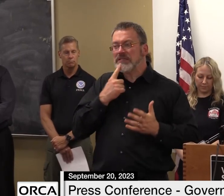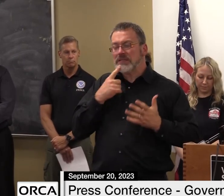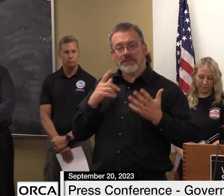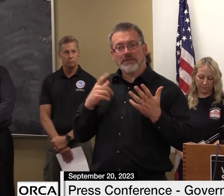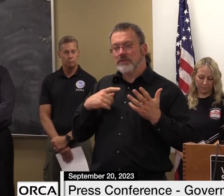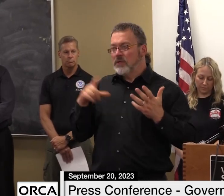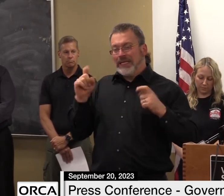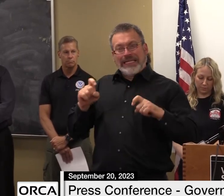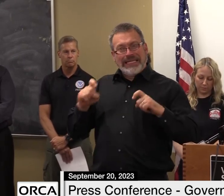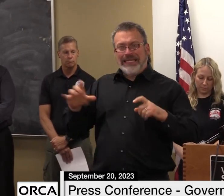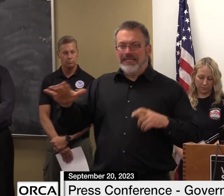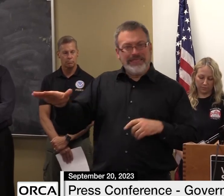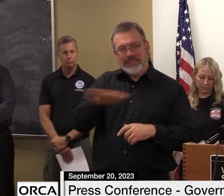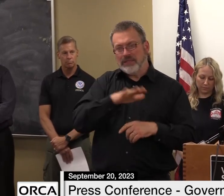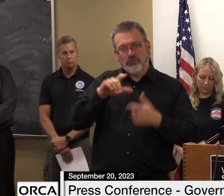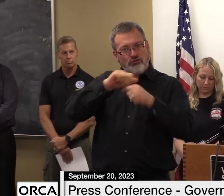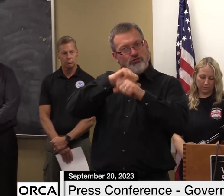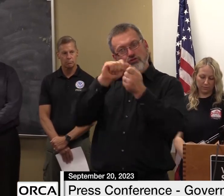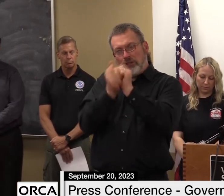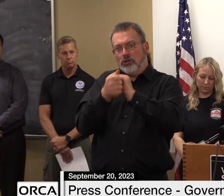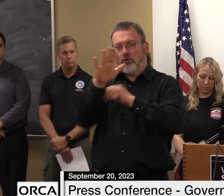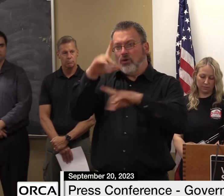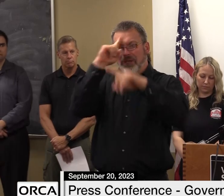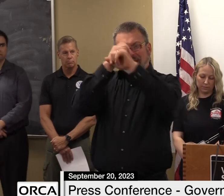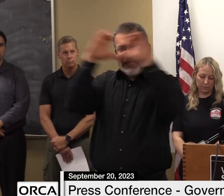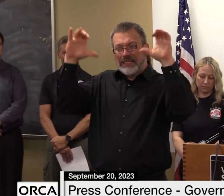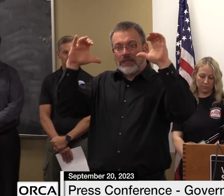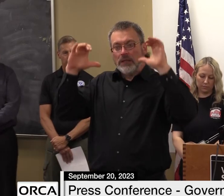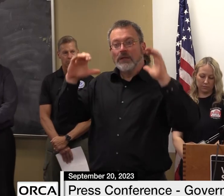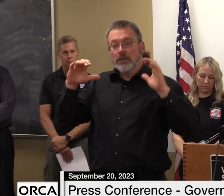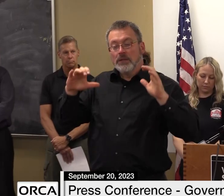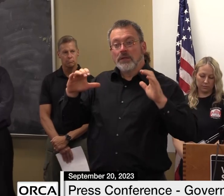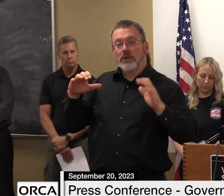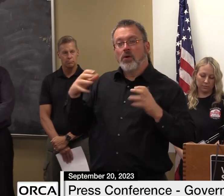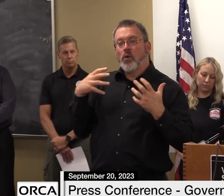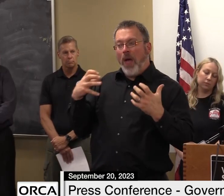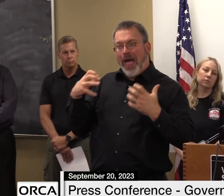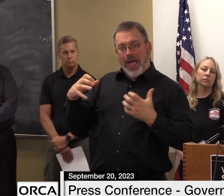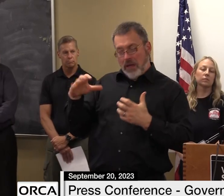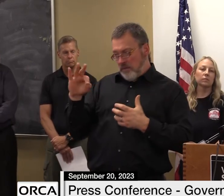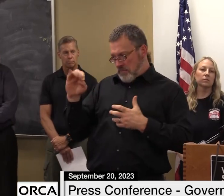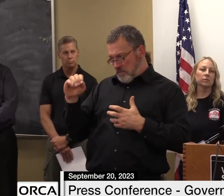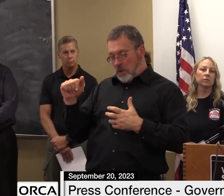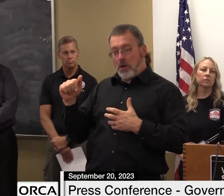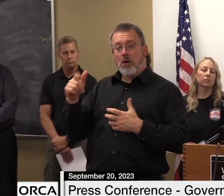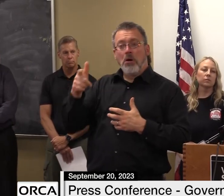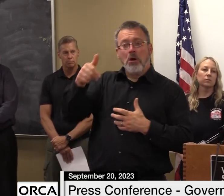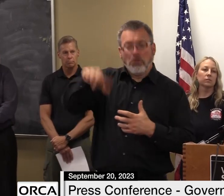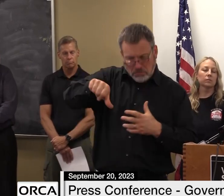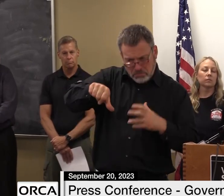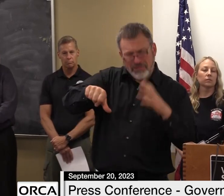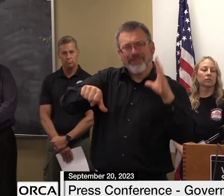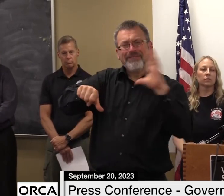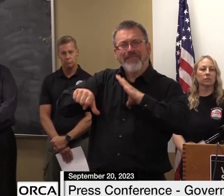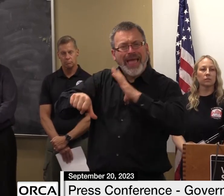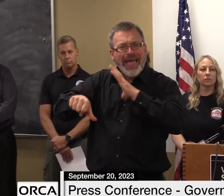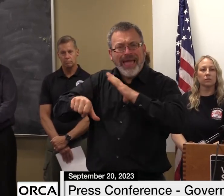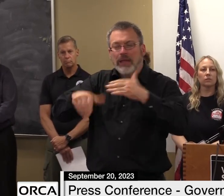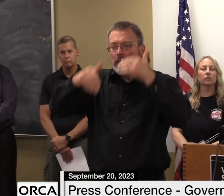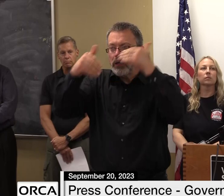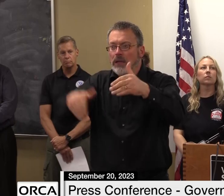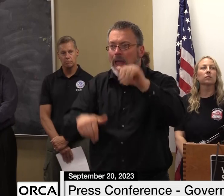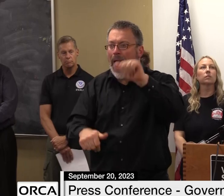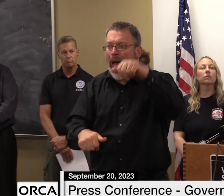this is something that FEMA expects. Appeal it if you disagree. Appeal the